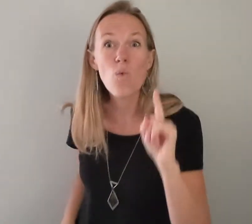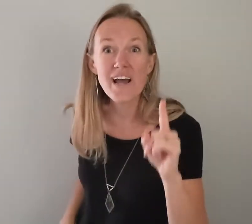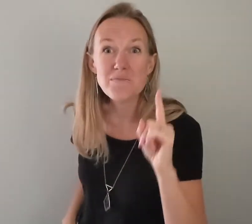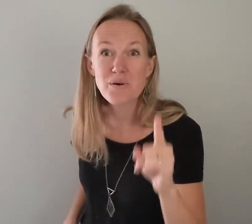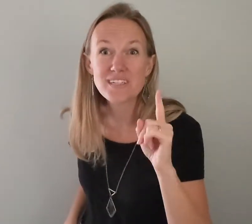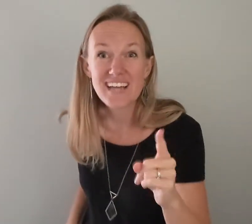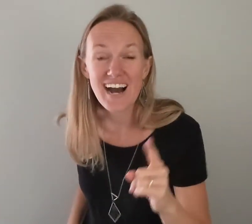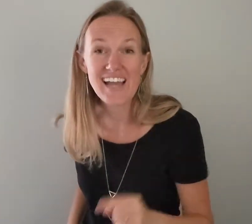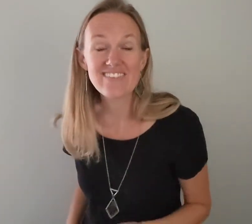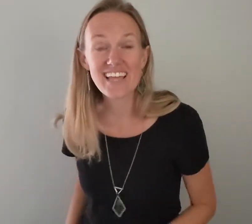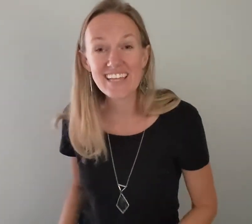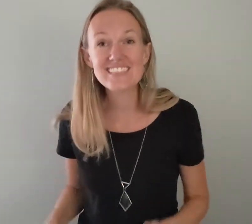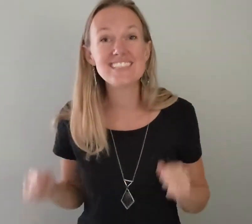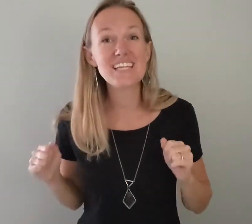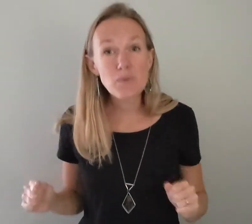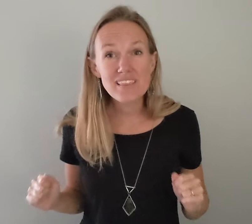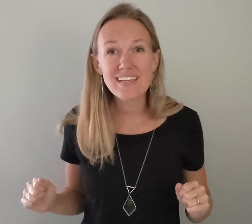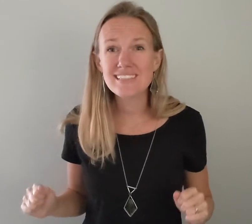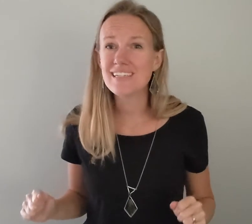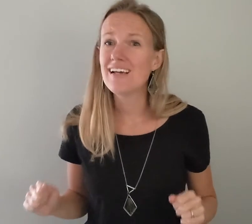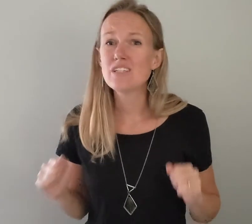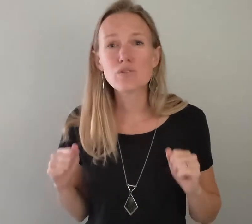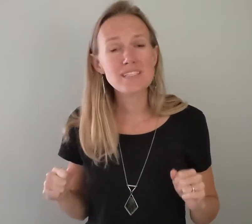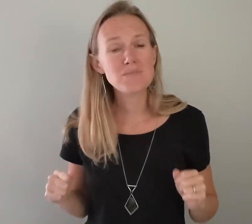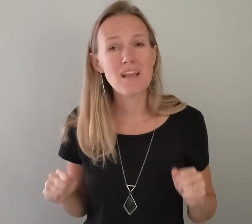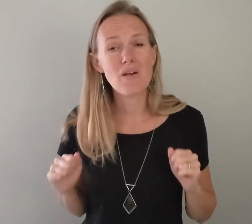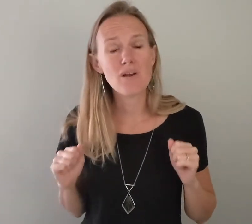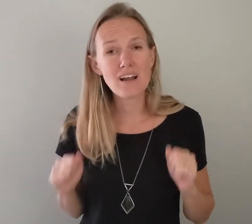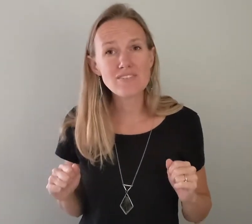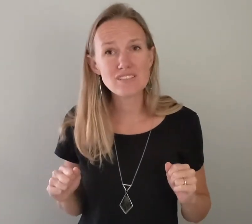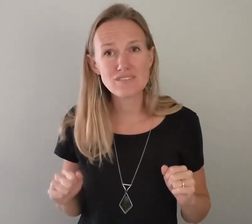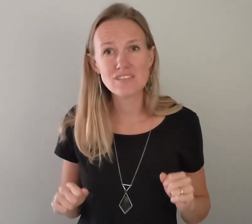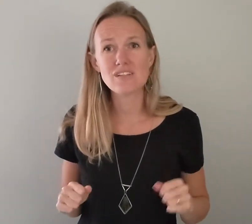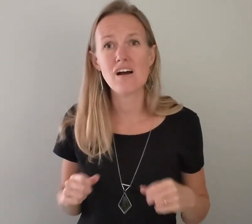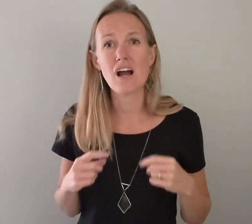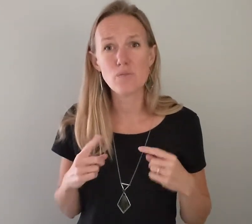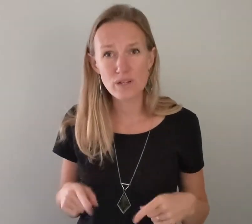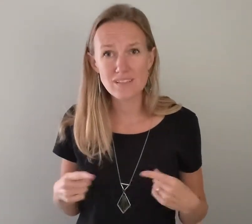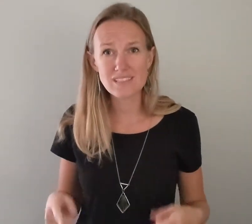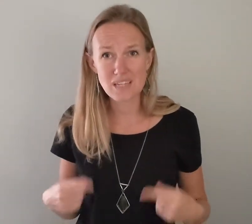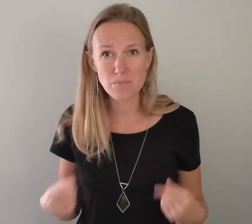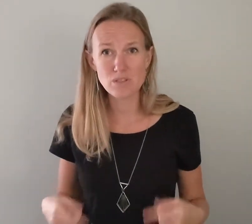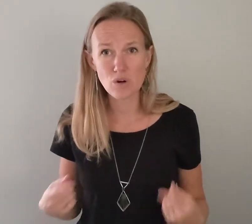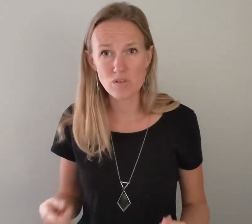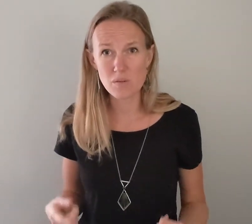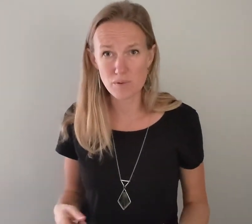One more time, okay? Stick with it. Trust me, when I first learned this song, I really stumbled over the